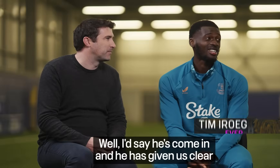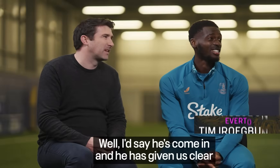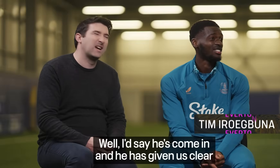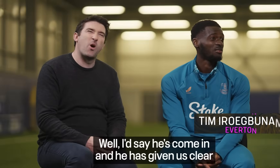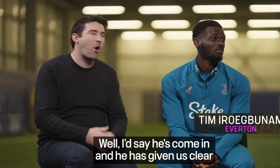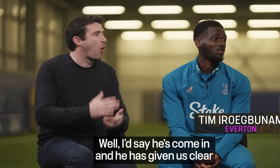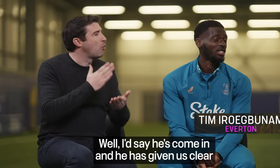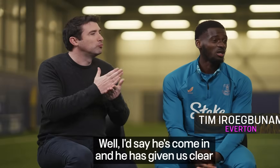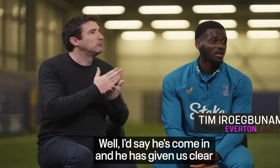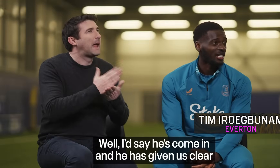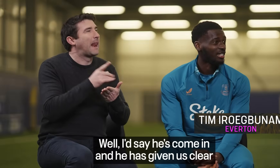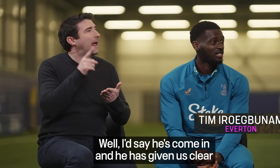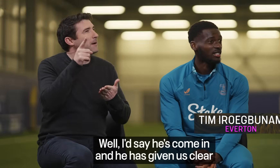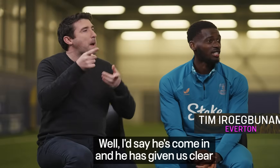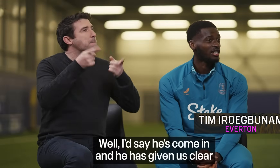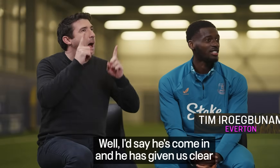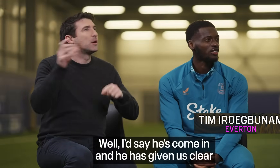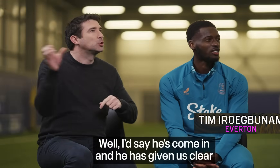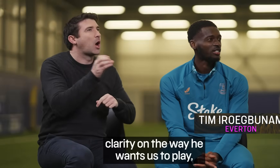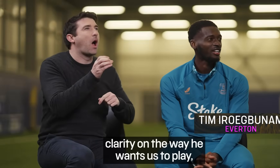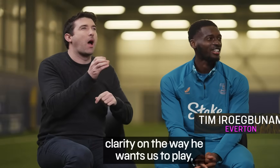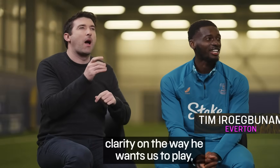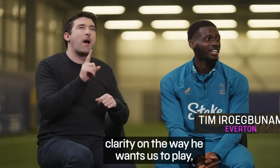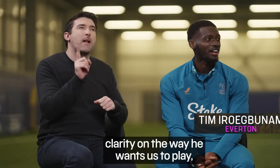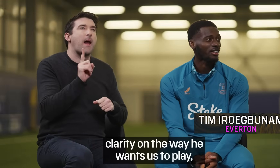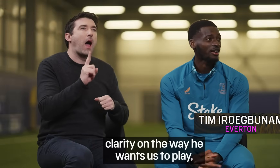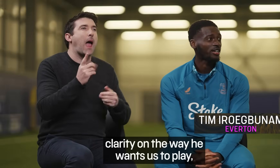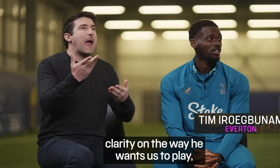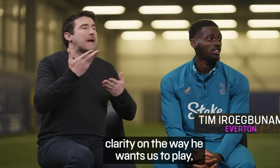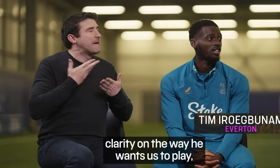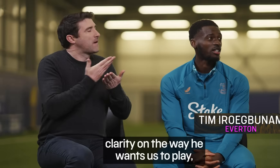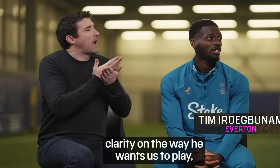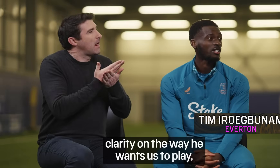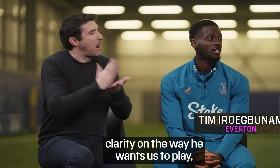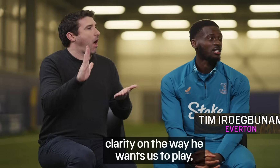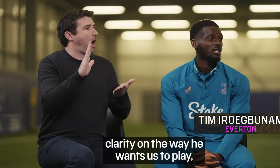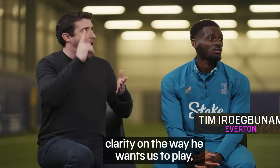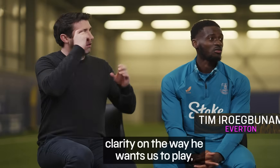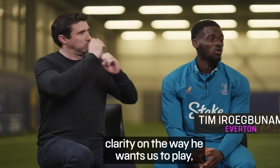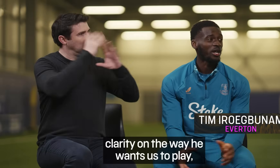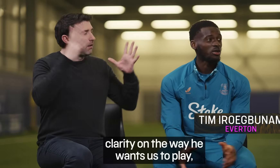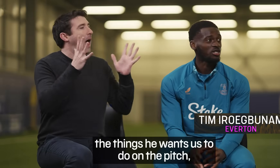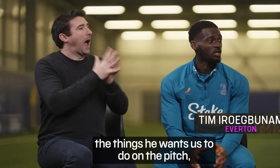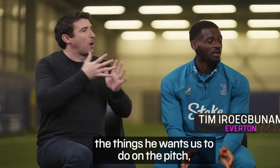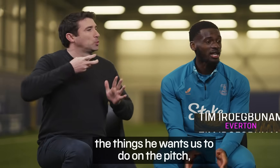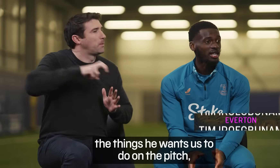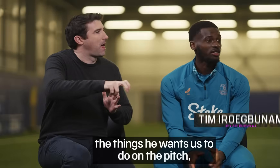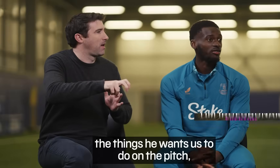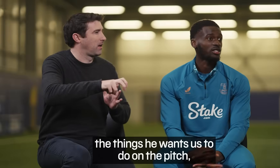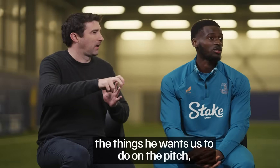say he's come in and he's given us like clear clarity on the way he wants us to play, the things he wants